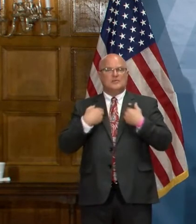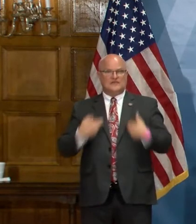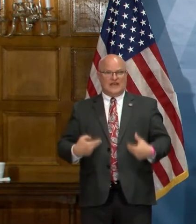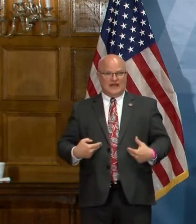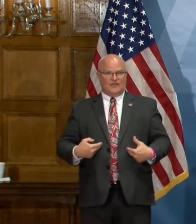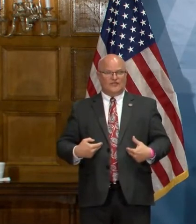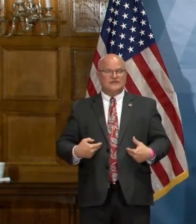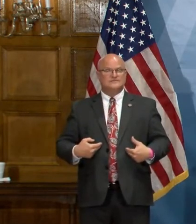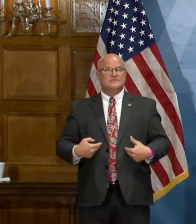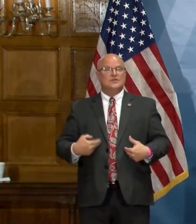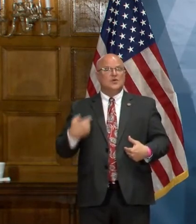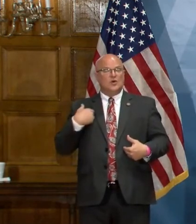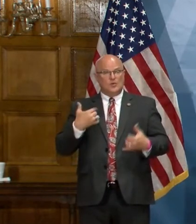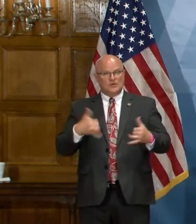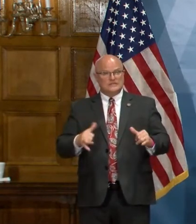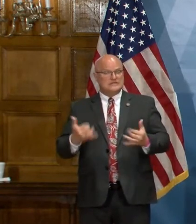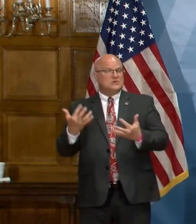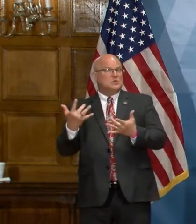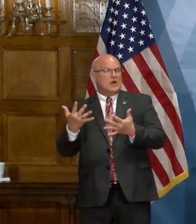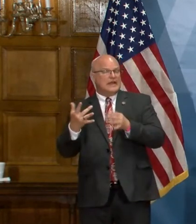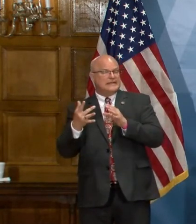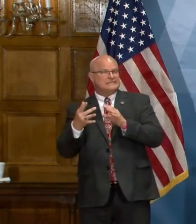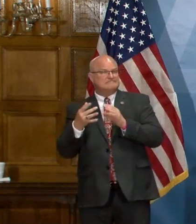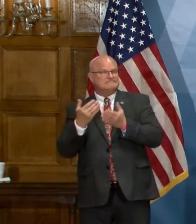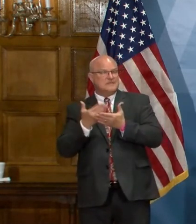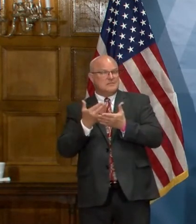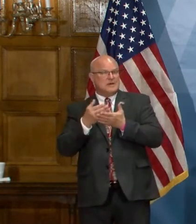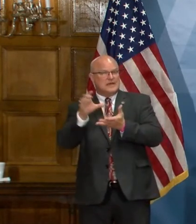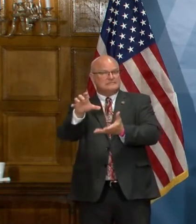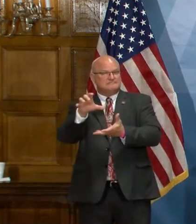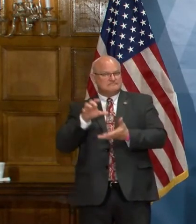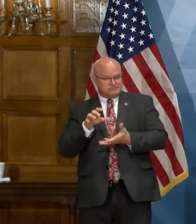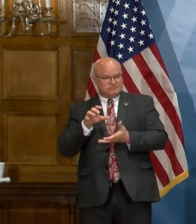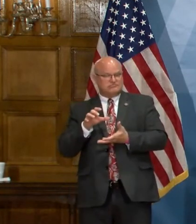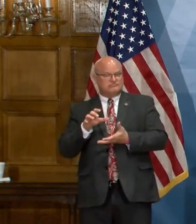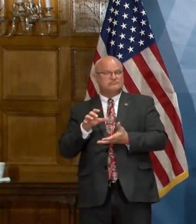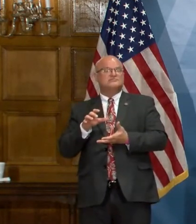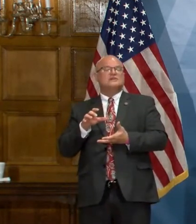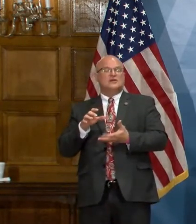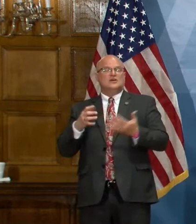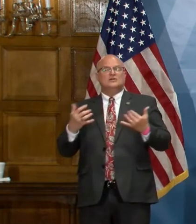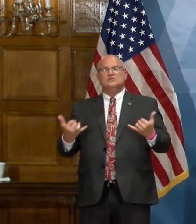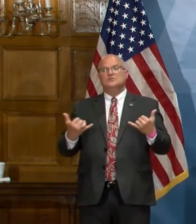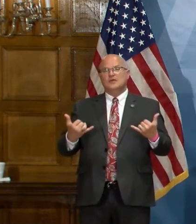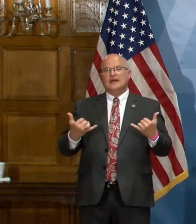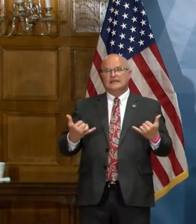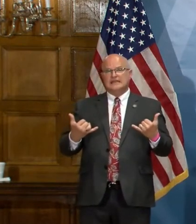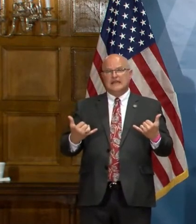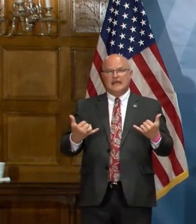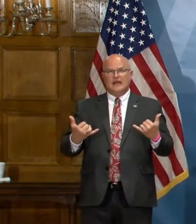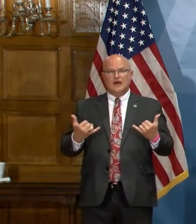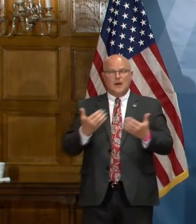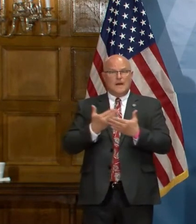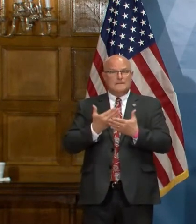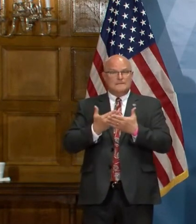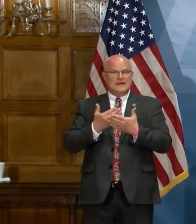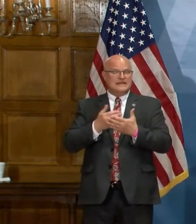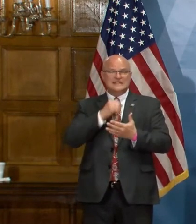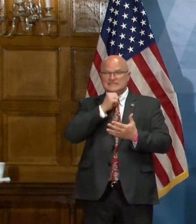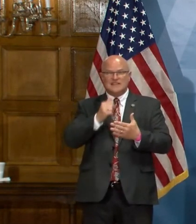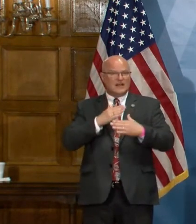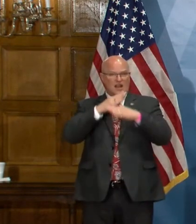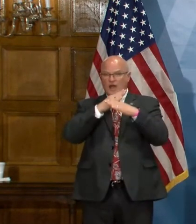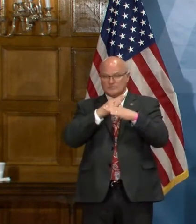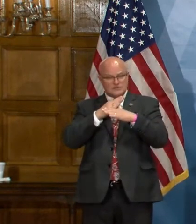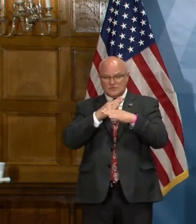health. We're still waiting details on the allocation of that money. Right now, money is not an